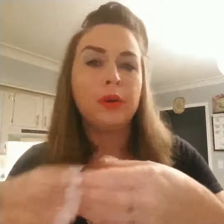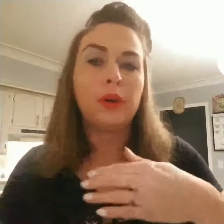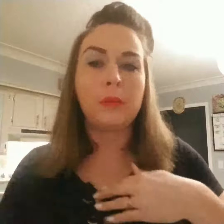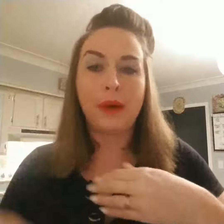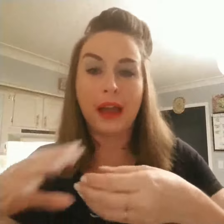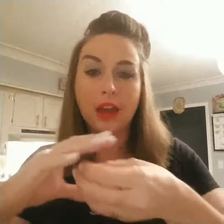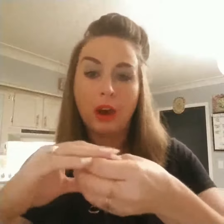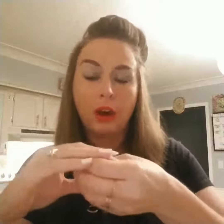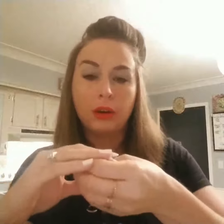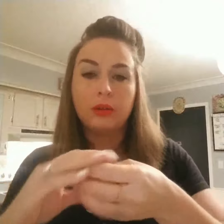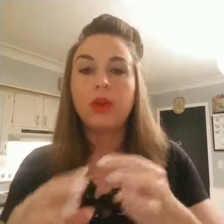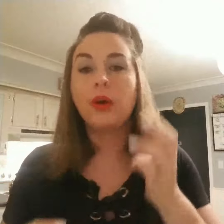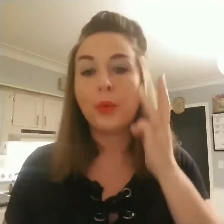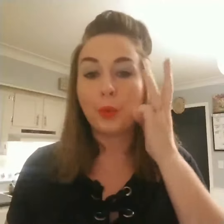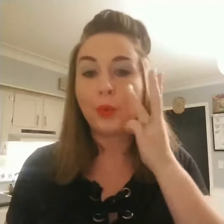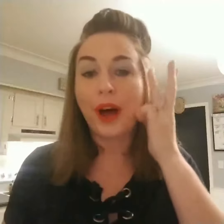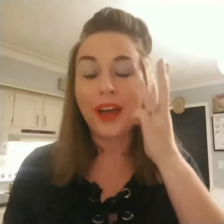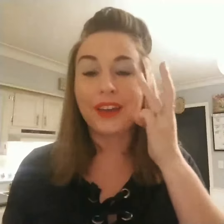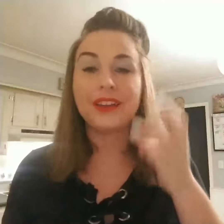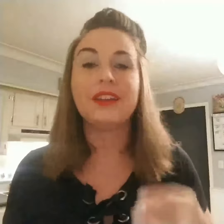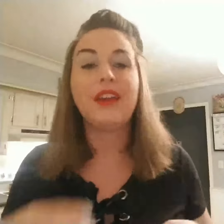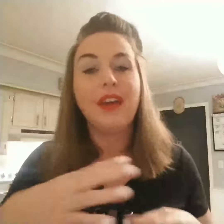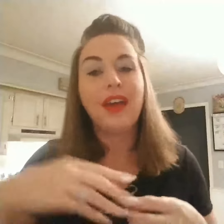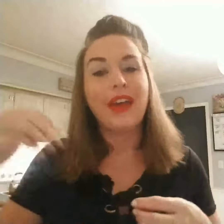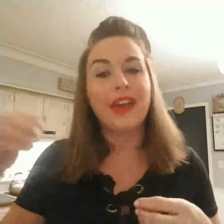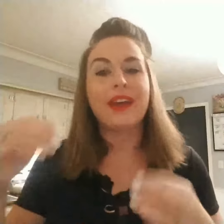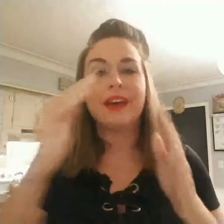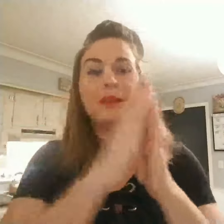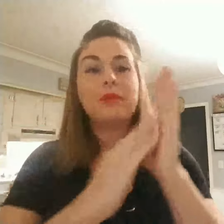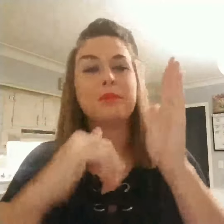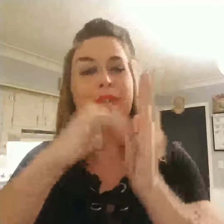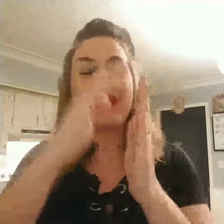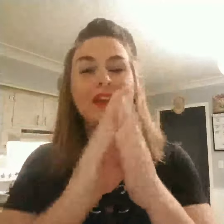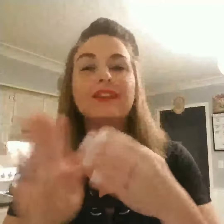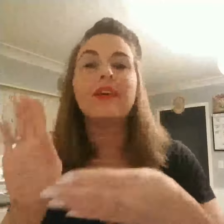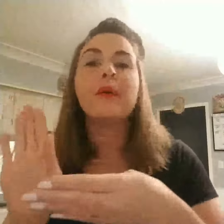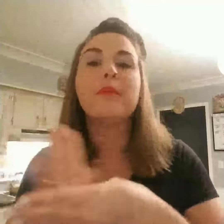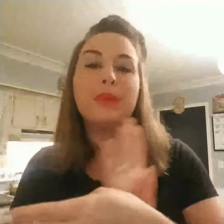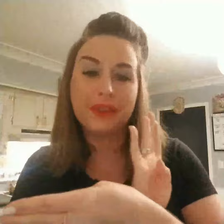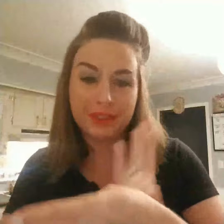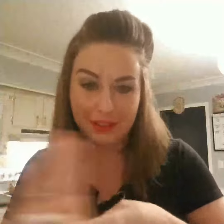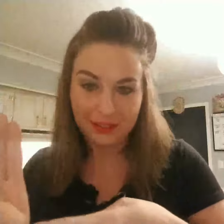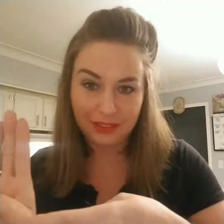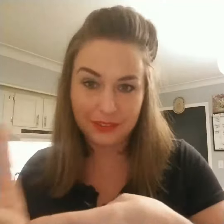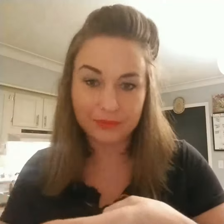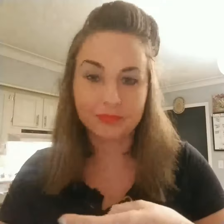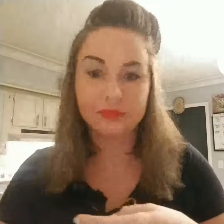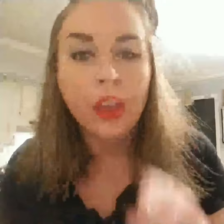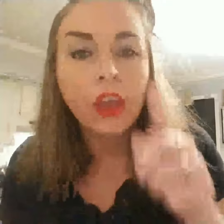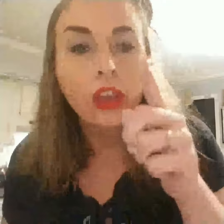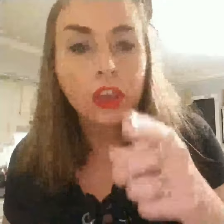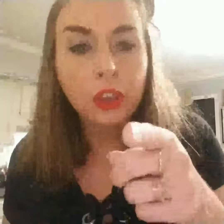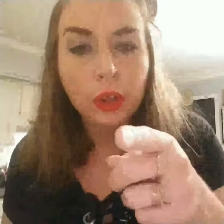my own wine and paint business you